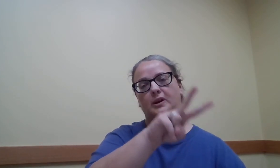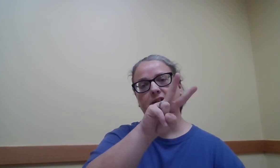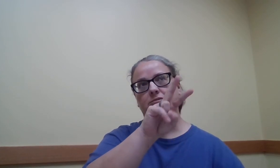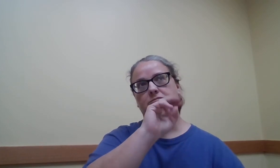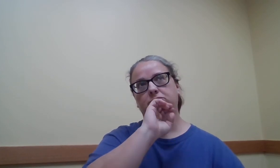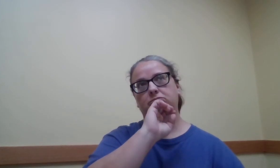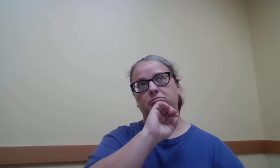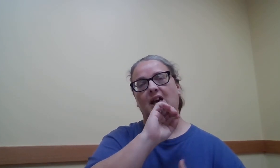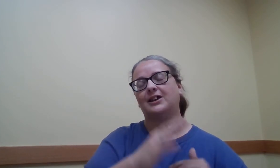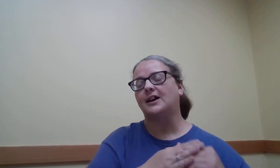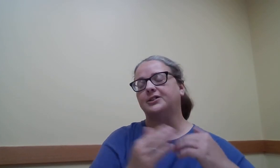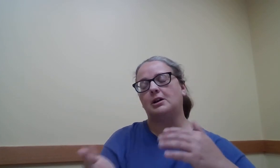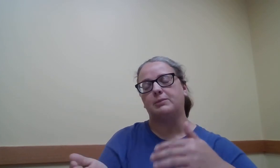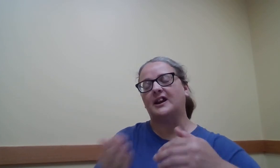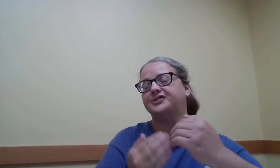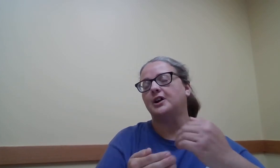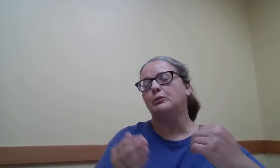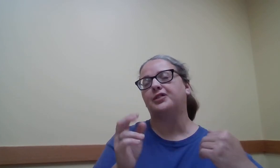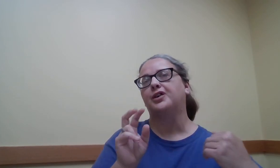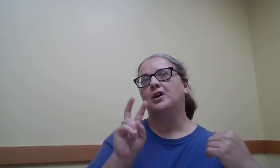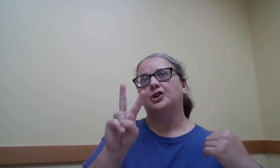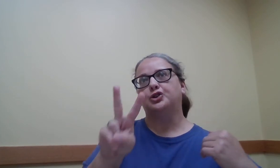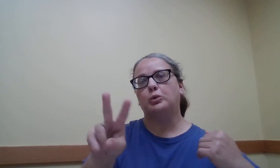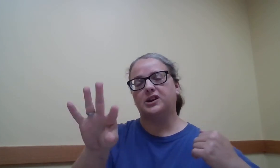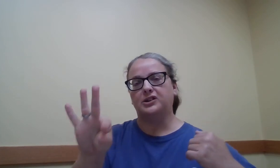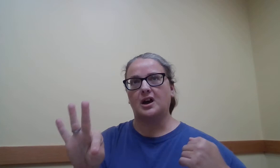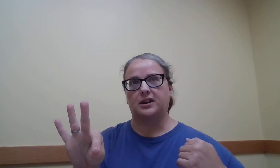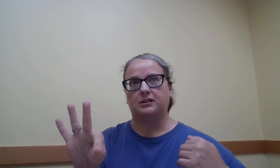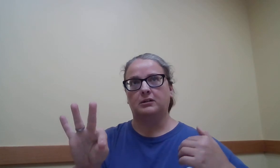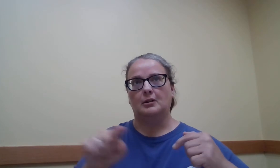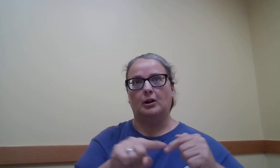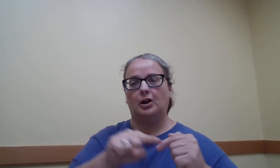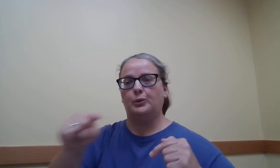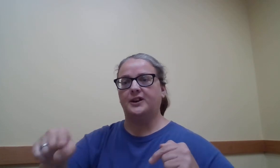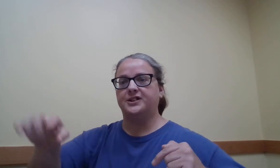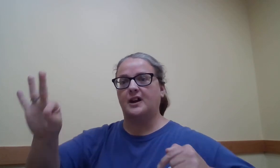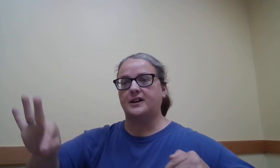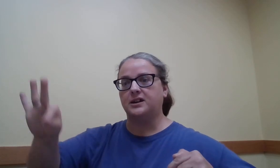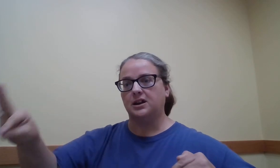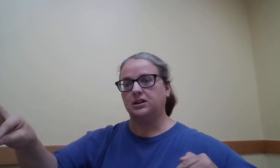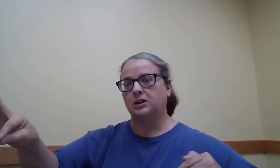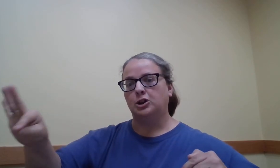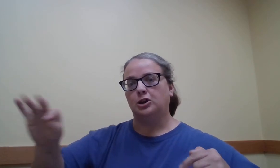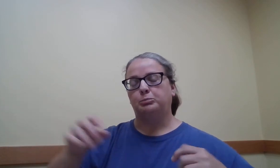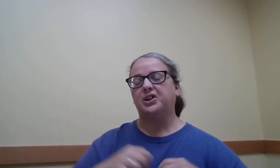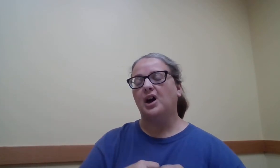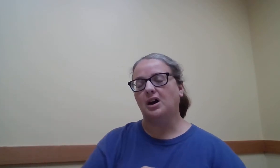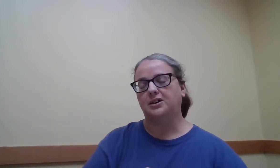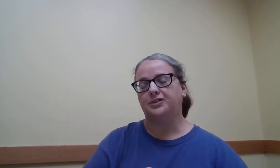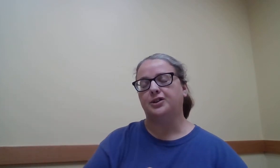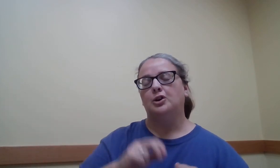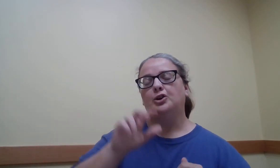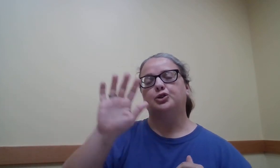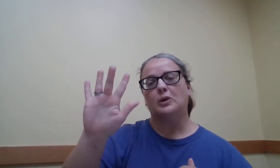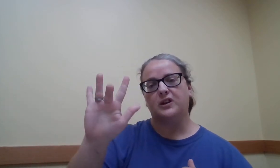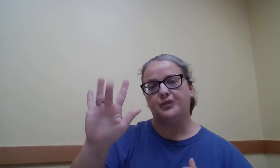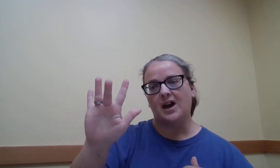20, and I start with 29 all the way to 99 because 25